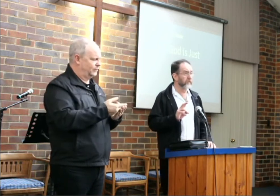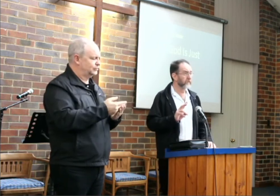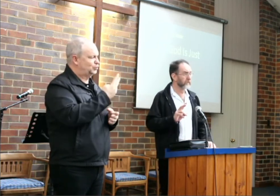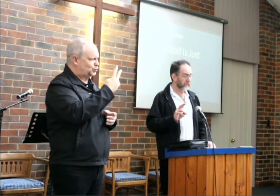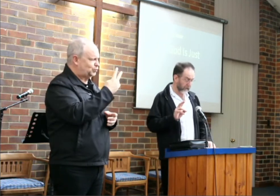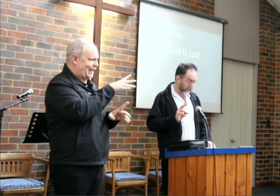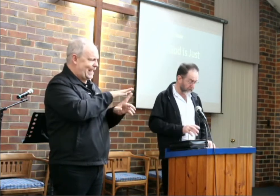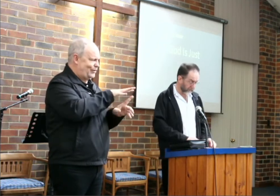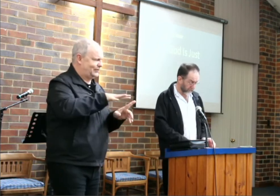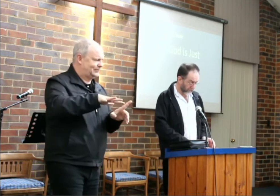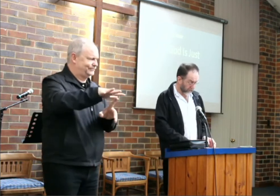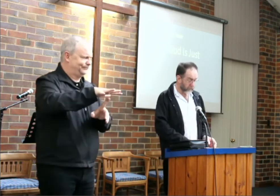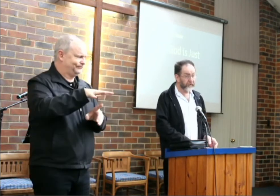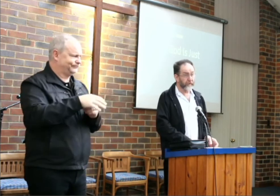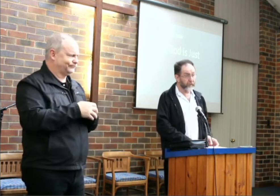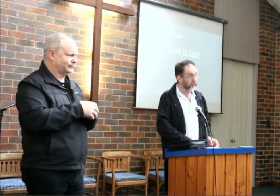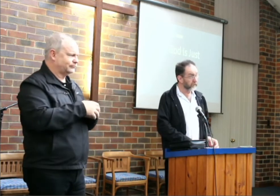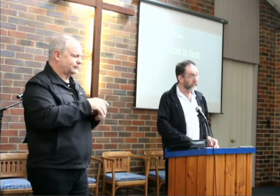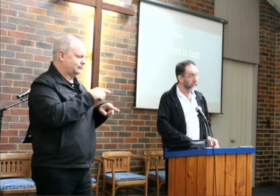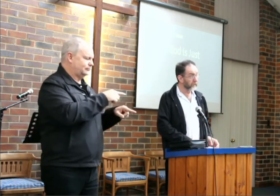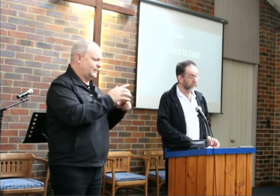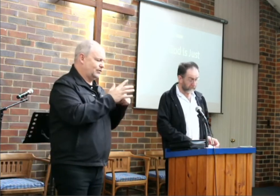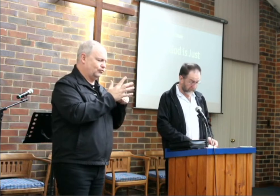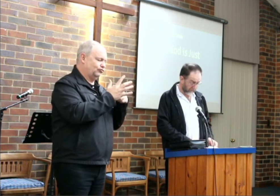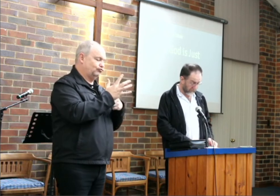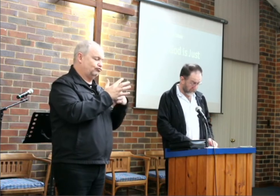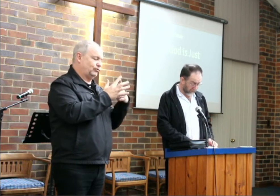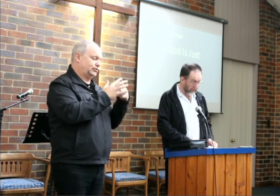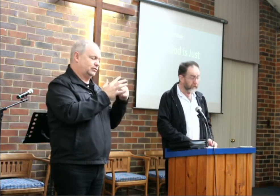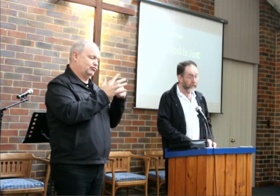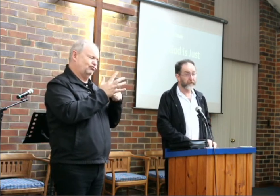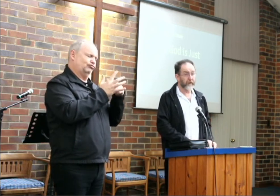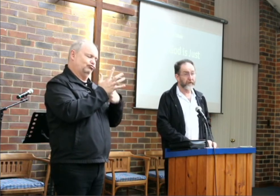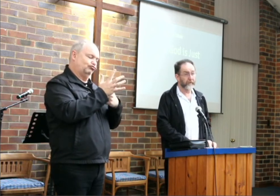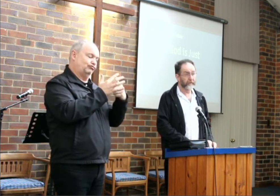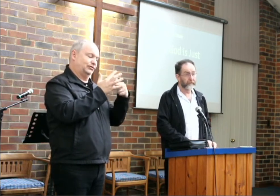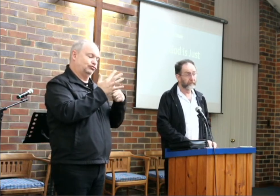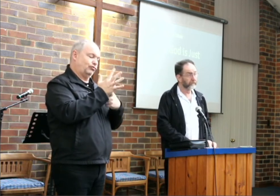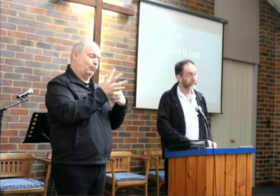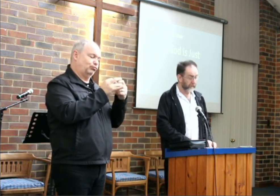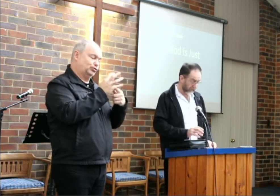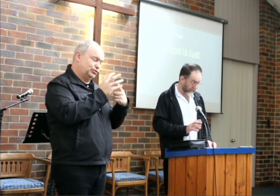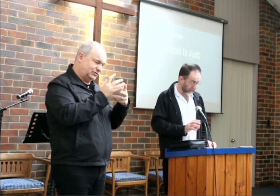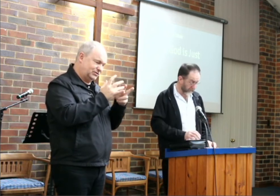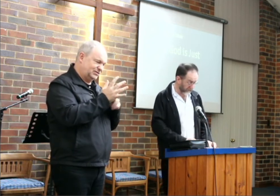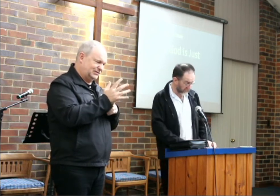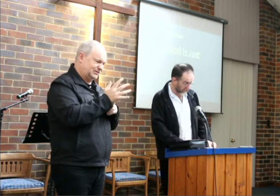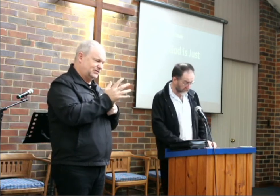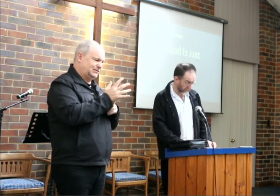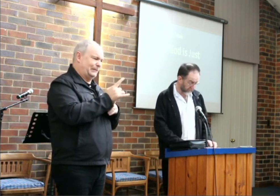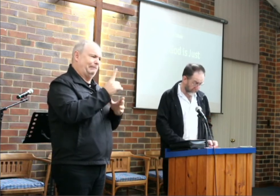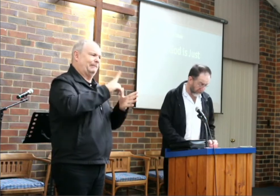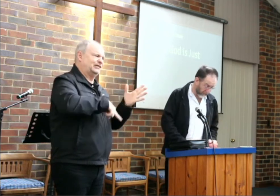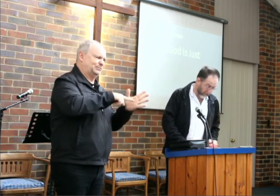two areas: retribution and restoration as areas of